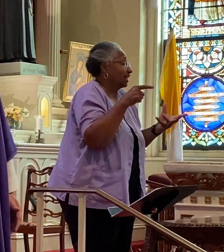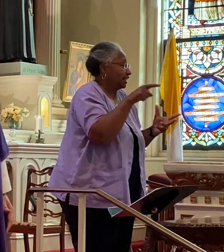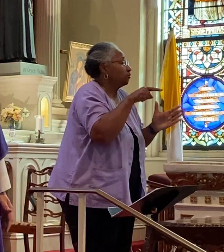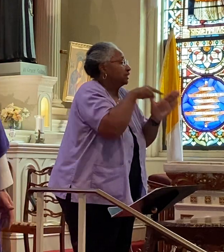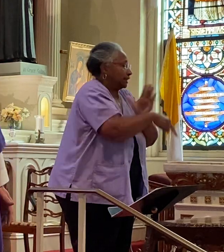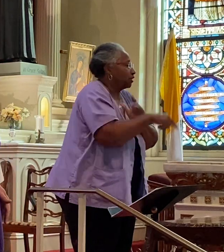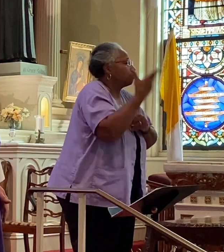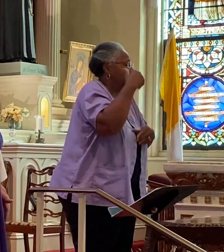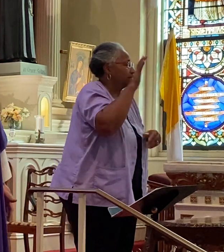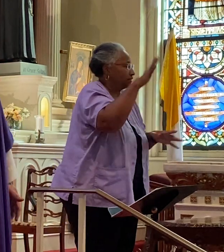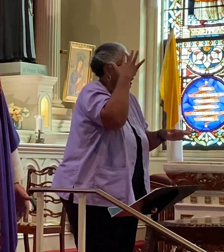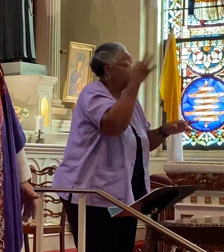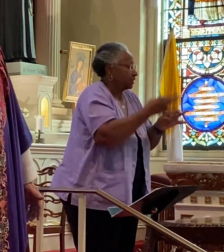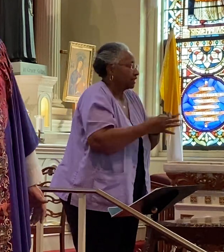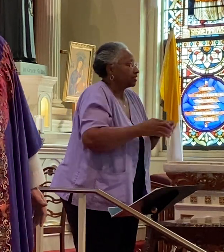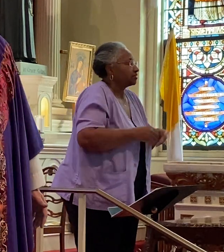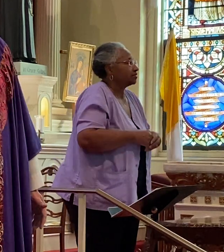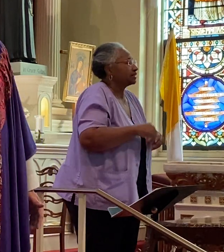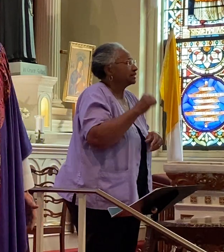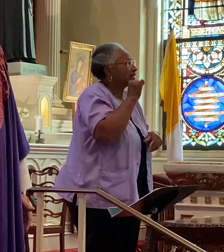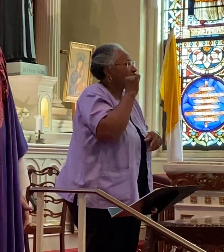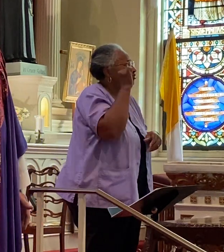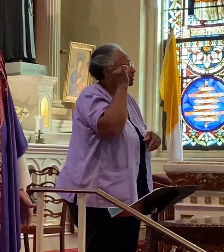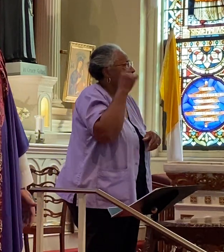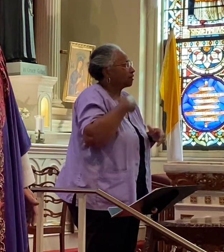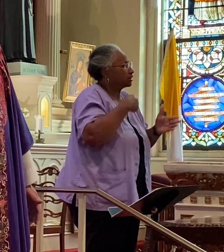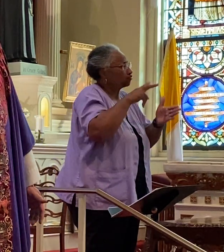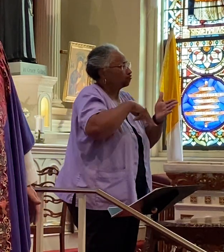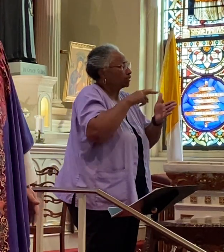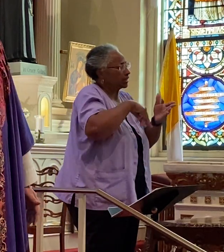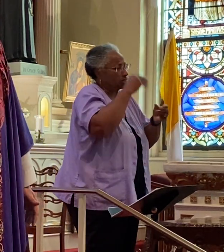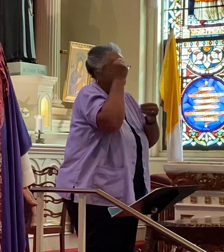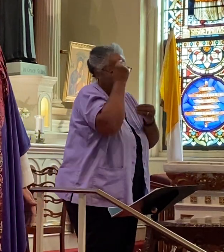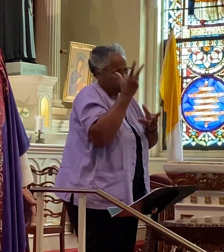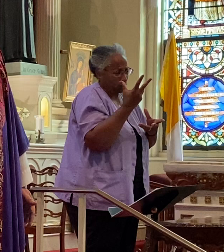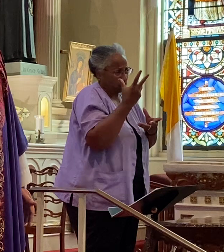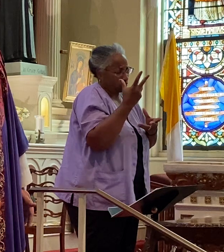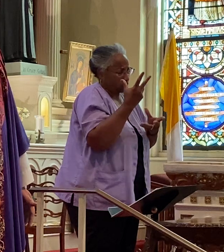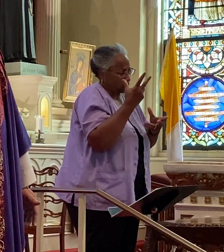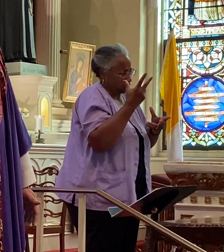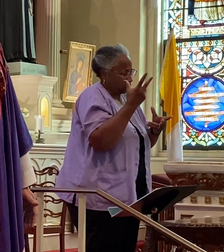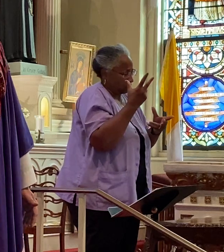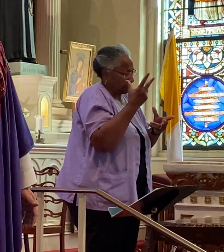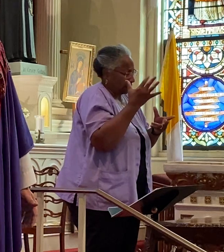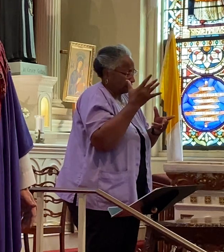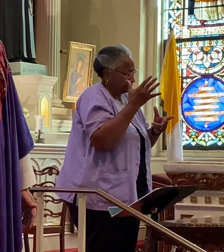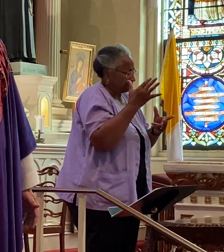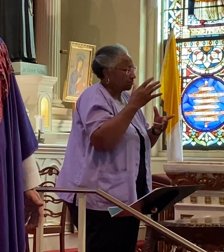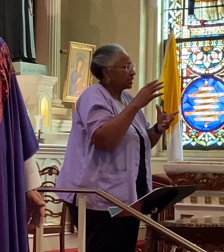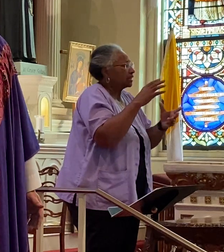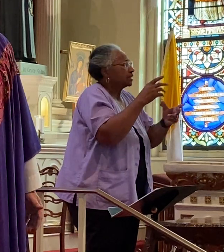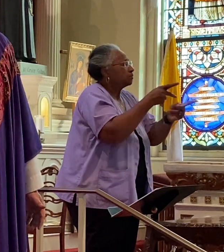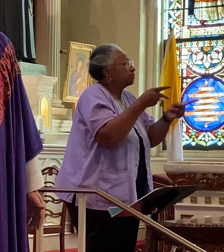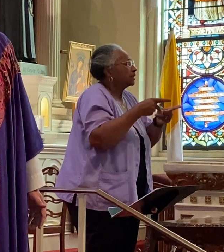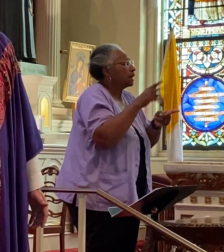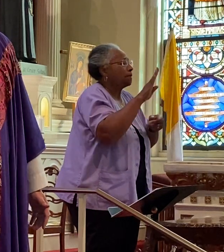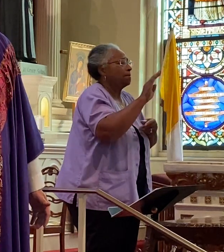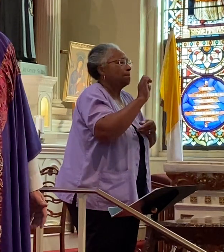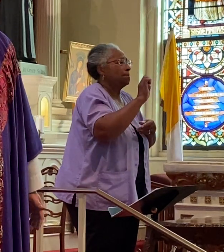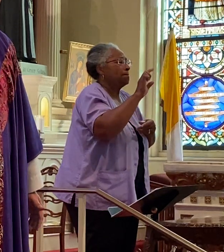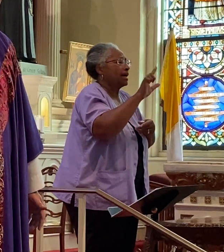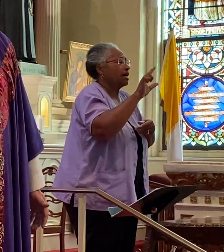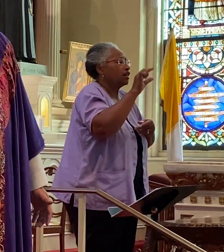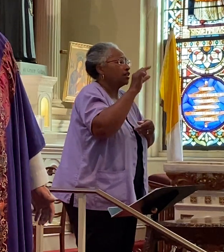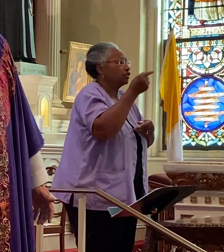was reading a news yesterday, I think it was from Belgium. In Belgium, they're getting thousands of people calling churches,